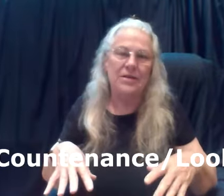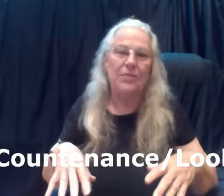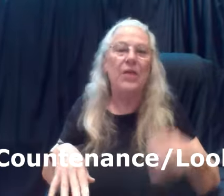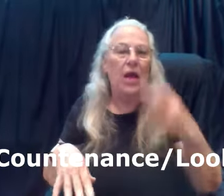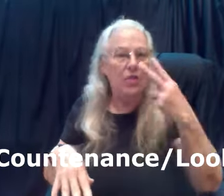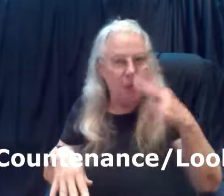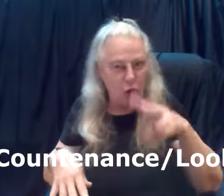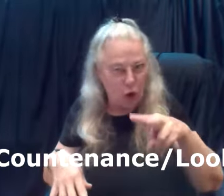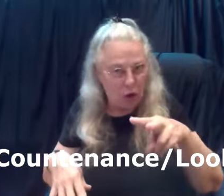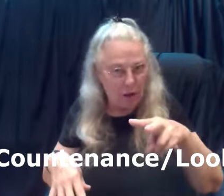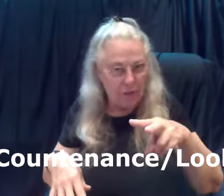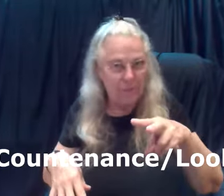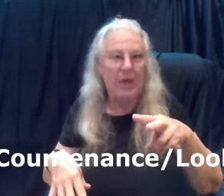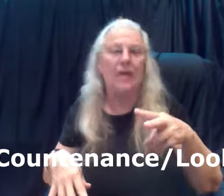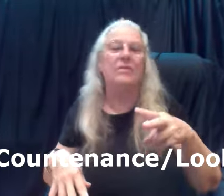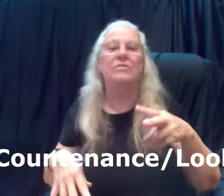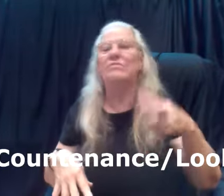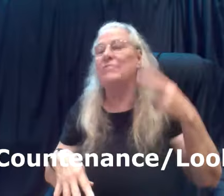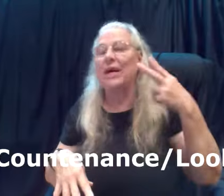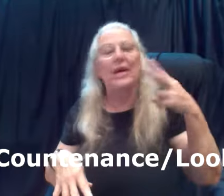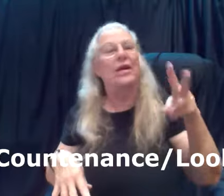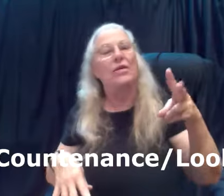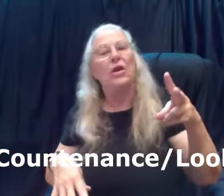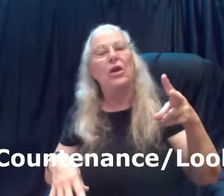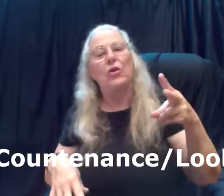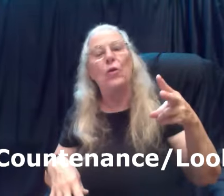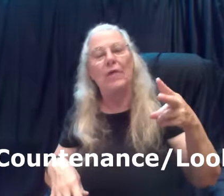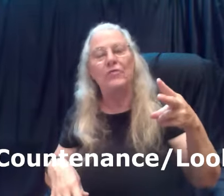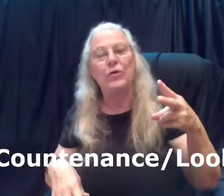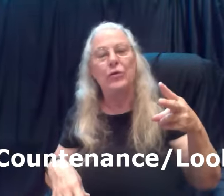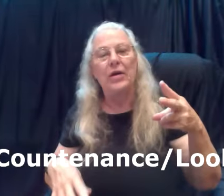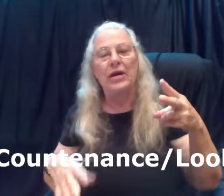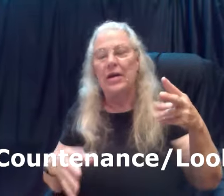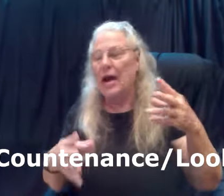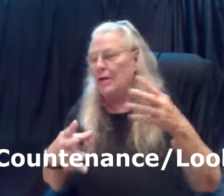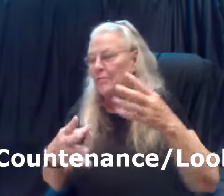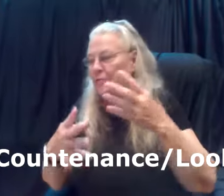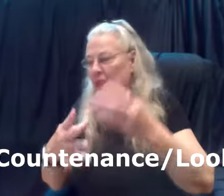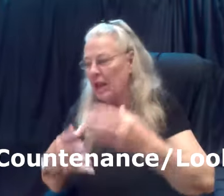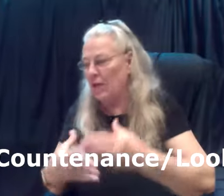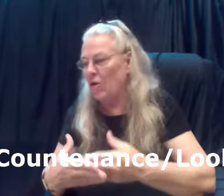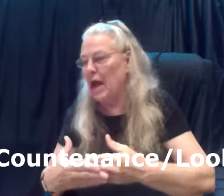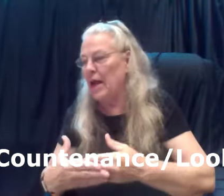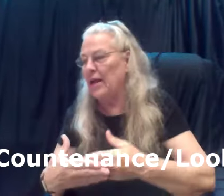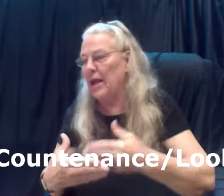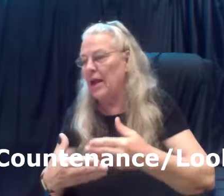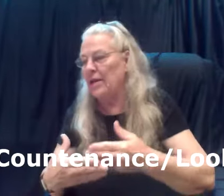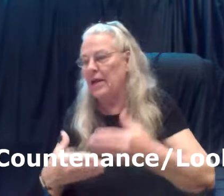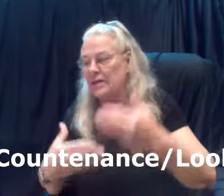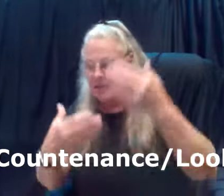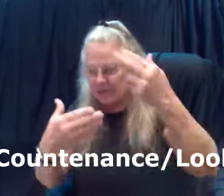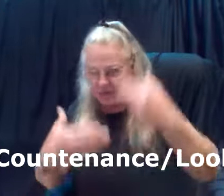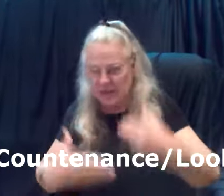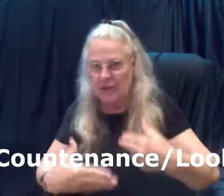countenance, the look, and again, you have to Take a look at it, and it's the